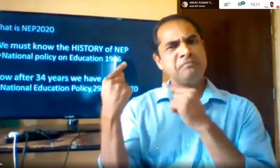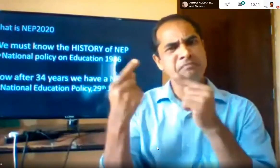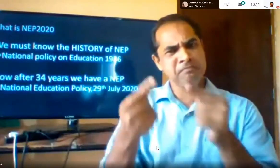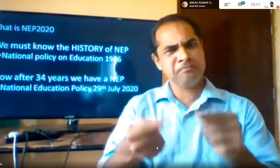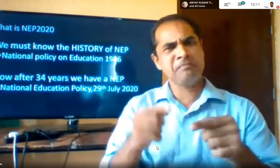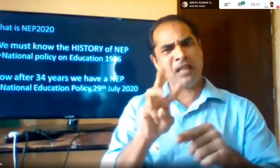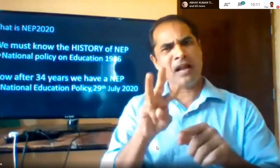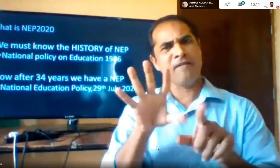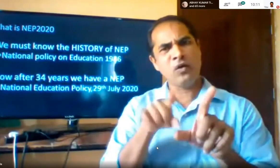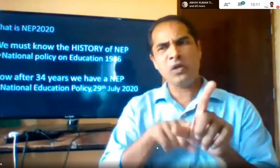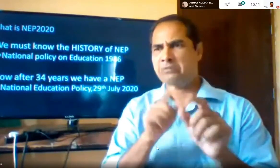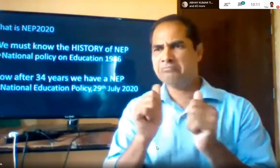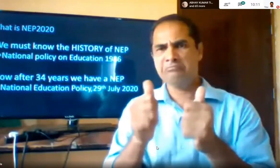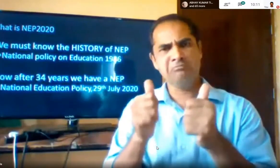So we have been using that for